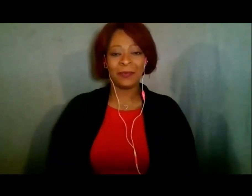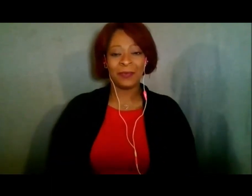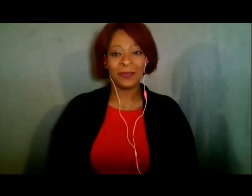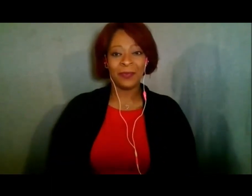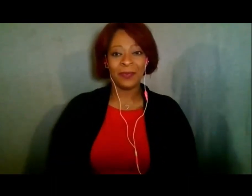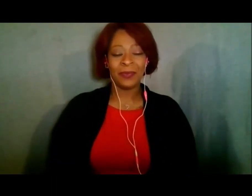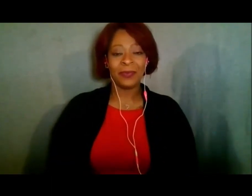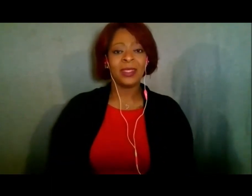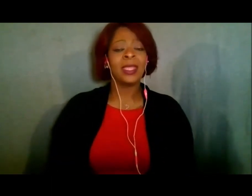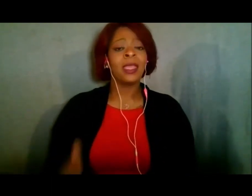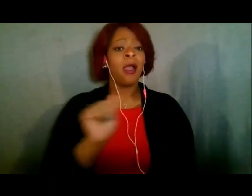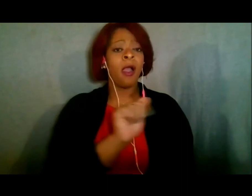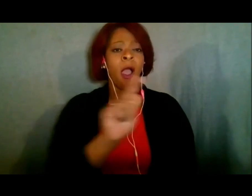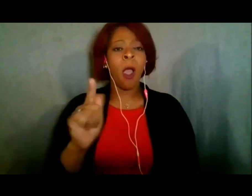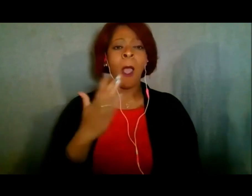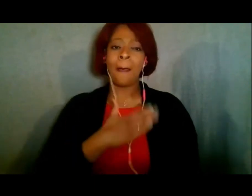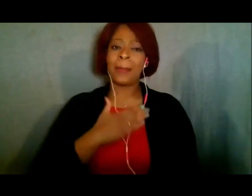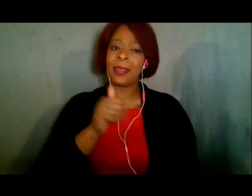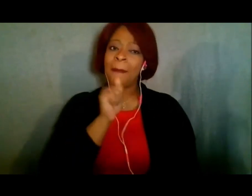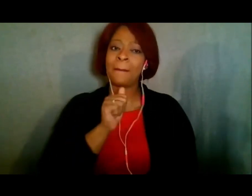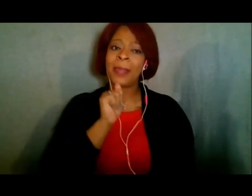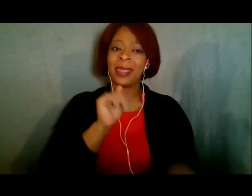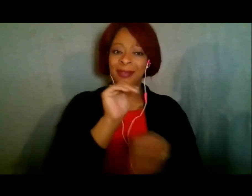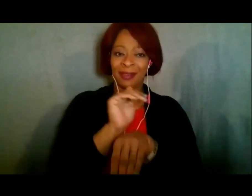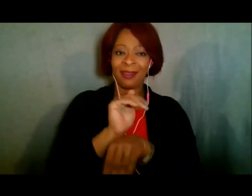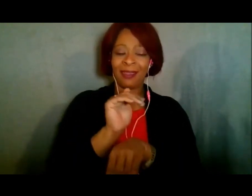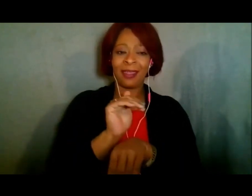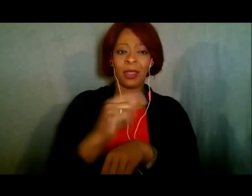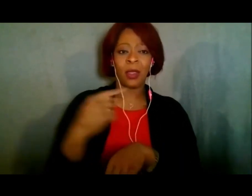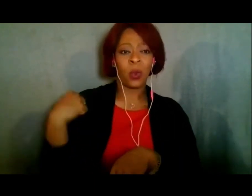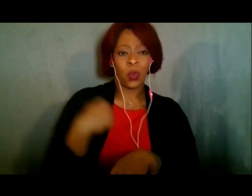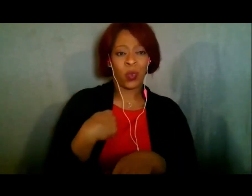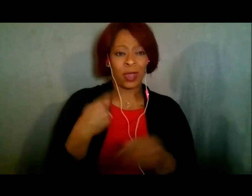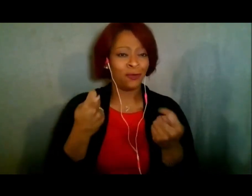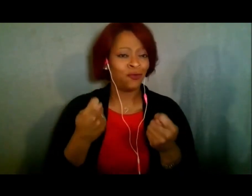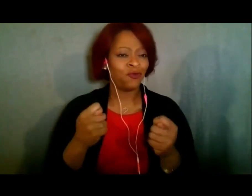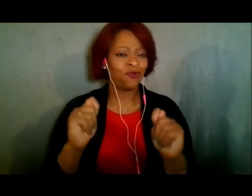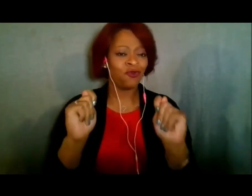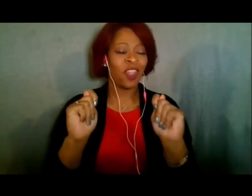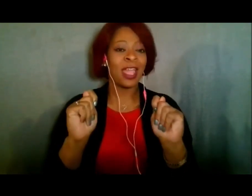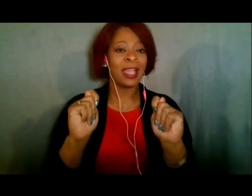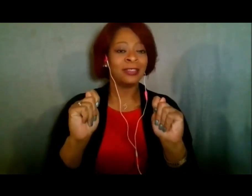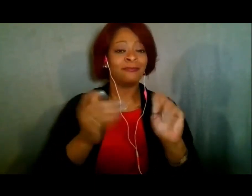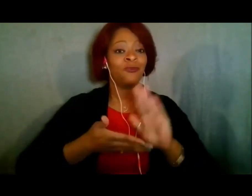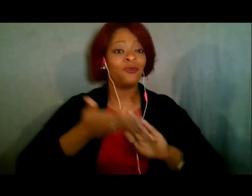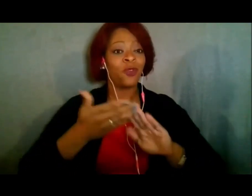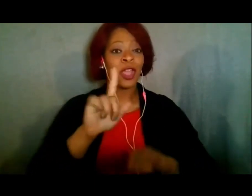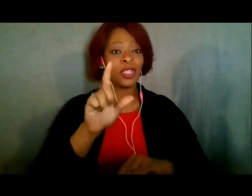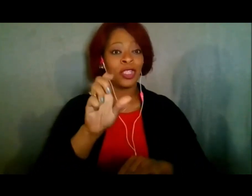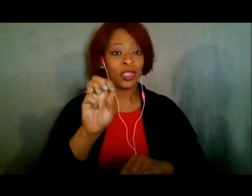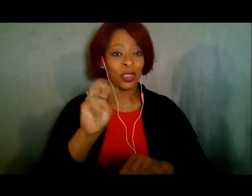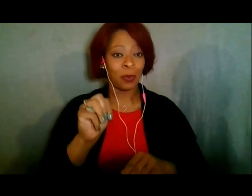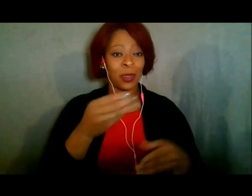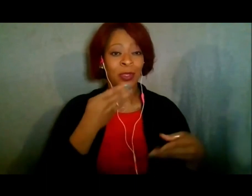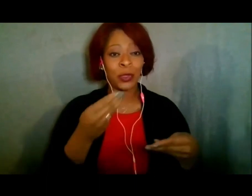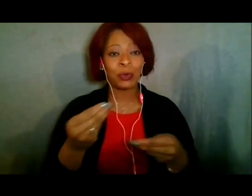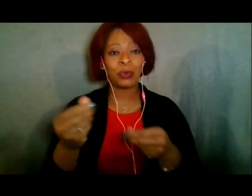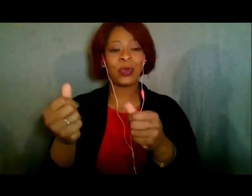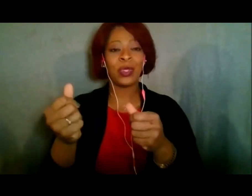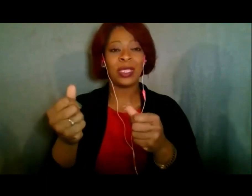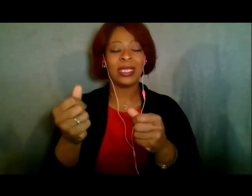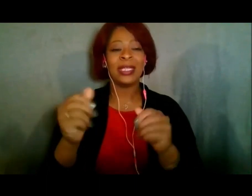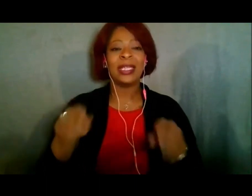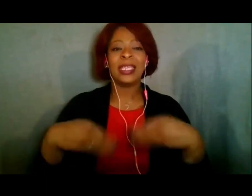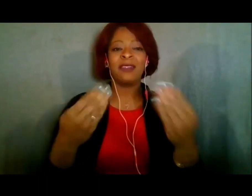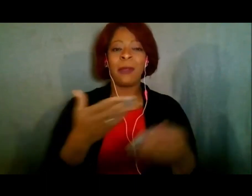Ask everybody to be just really patient with us tonight. We are going to try to run Zoom as smoothly as possible and to give you the